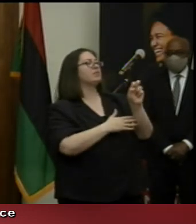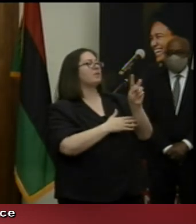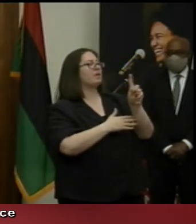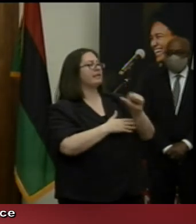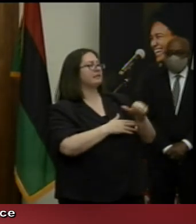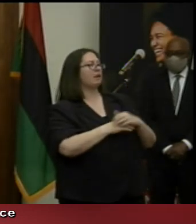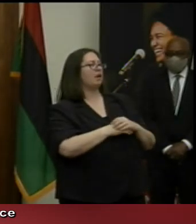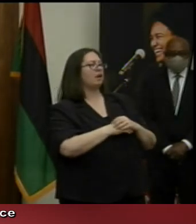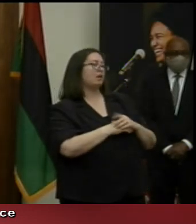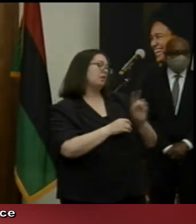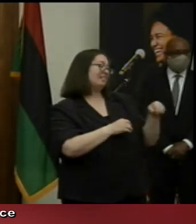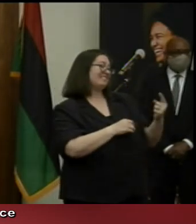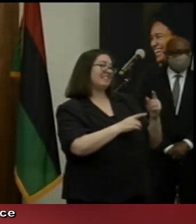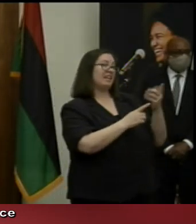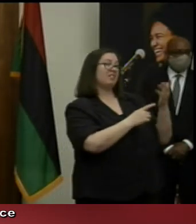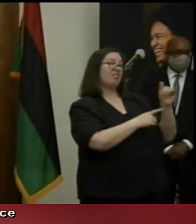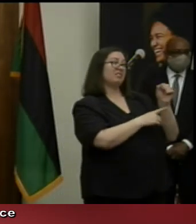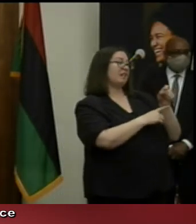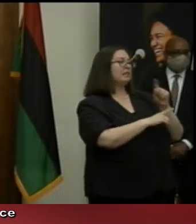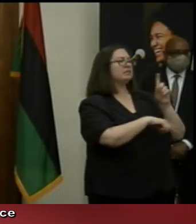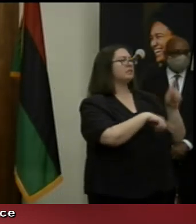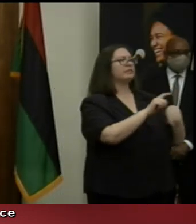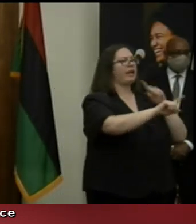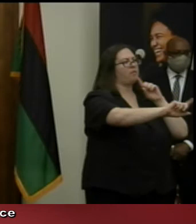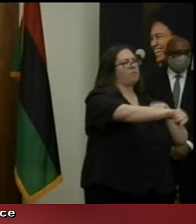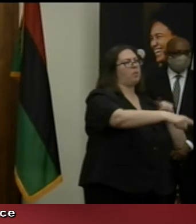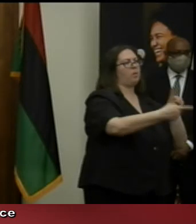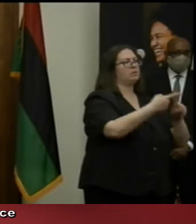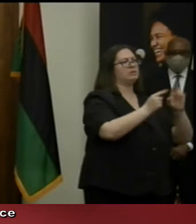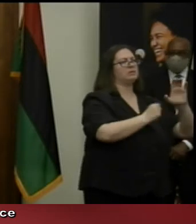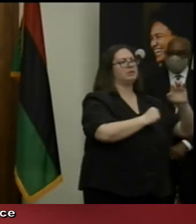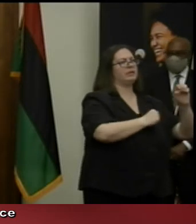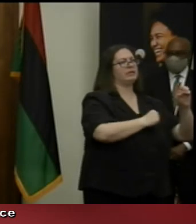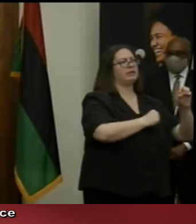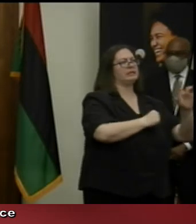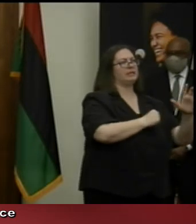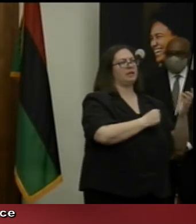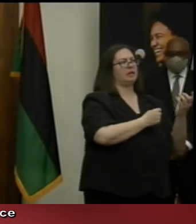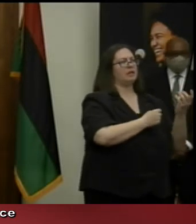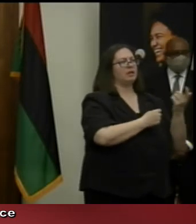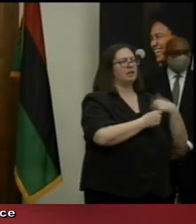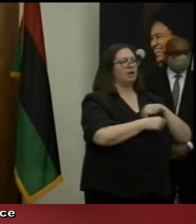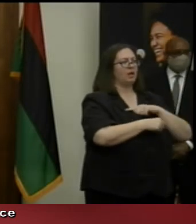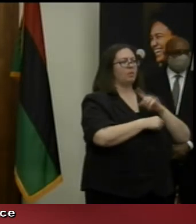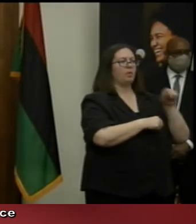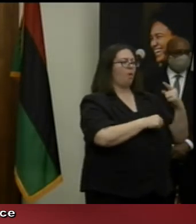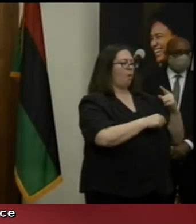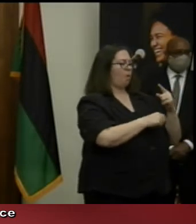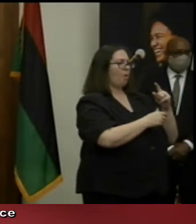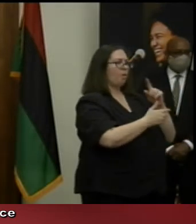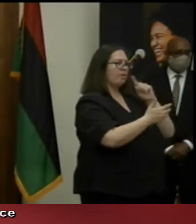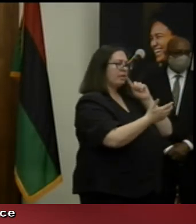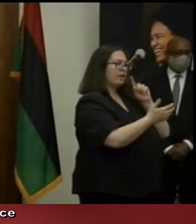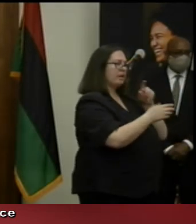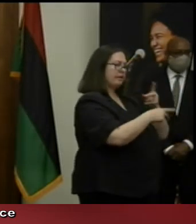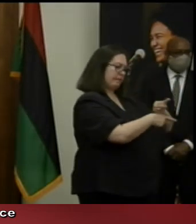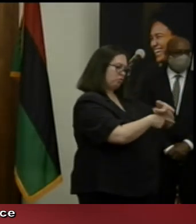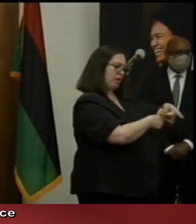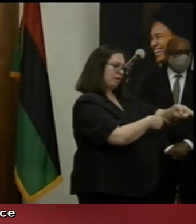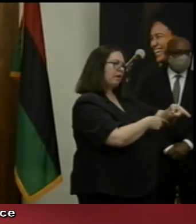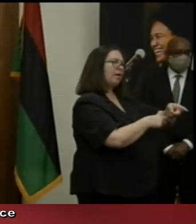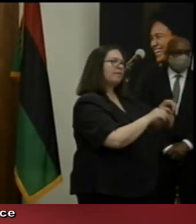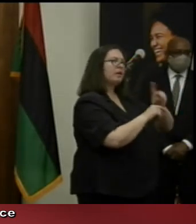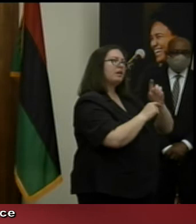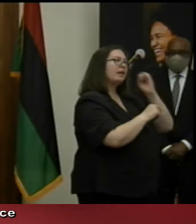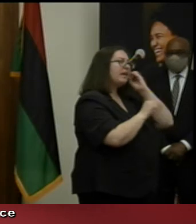influenza is not reportable to the Centers for Disease Control and Prevention. So we only track outbreaks and clusters that are identified in our jurisdiction. So years